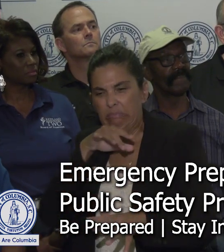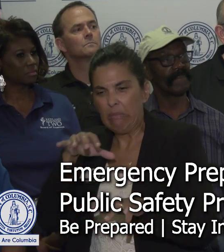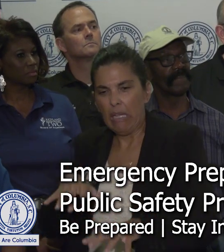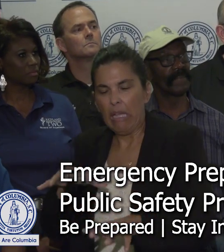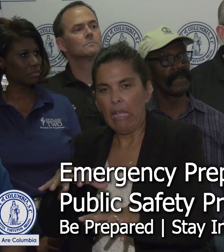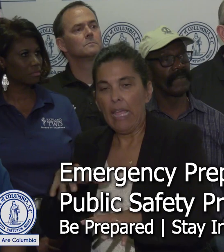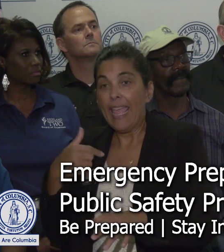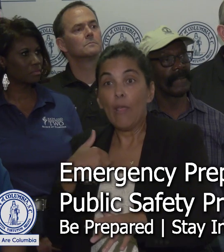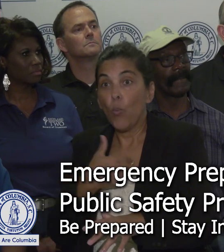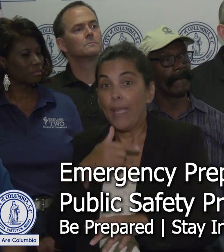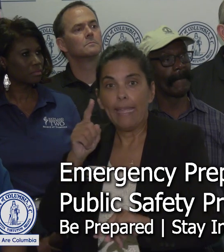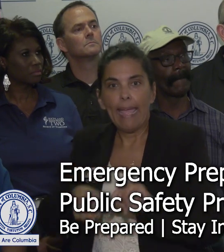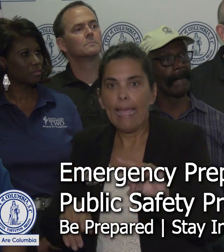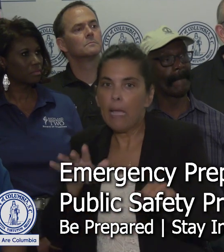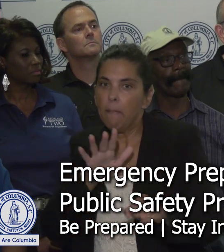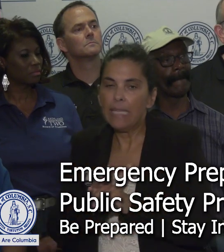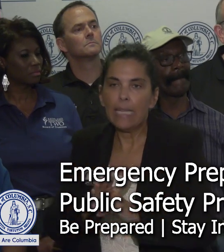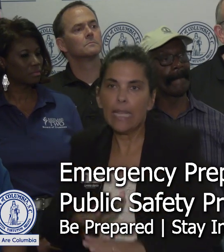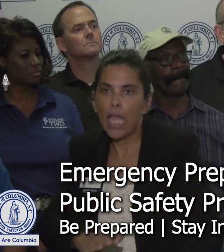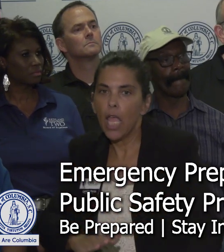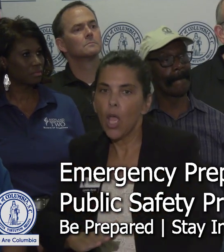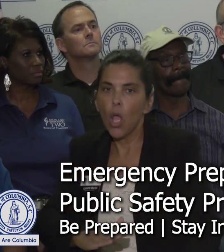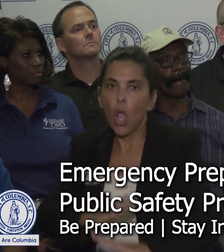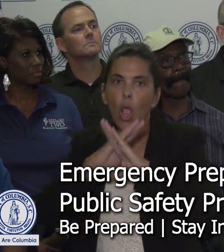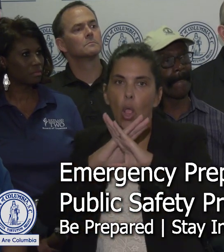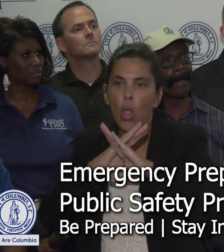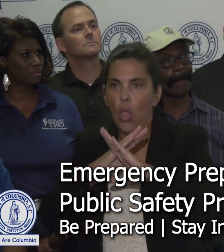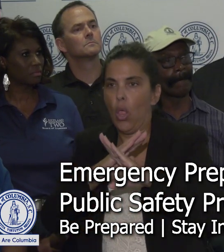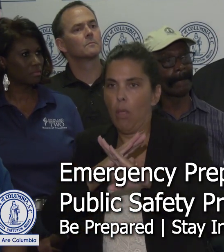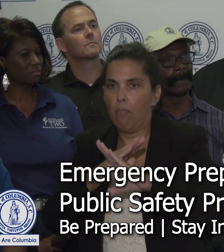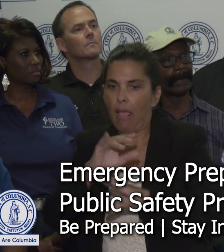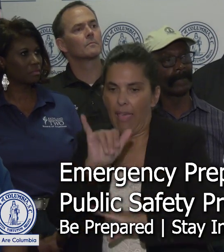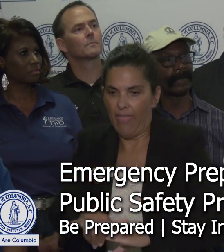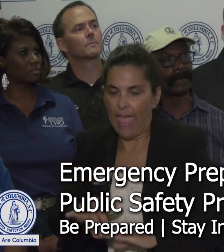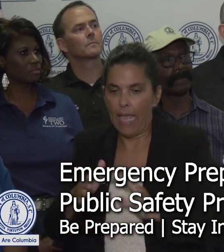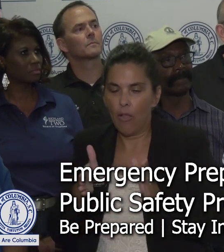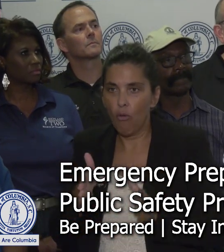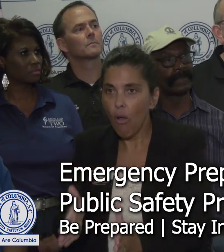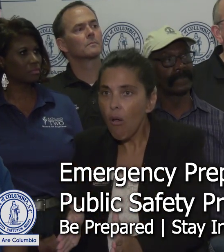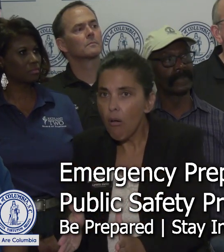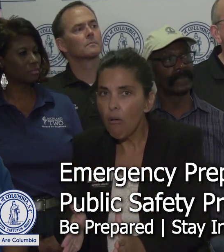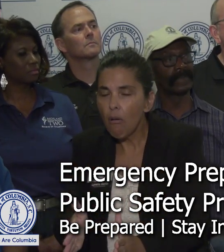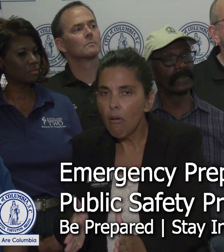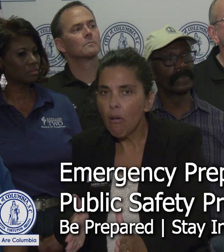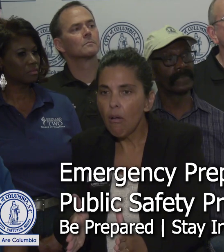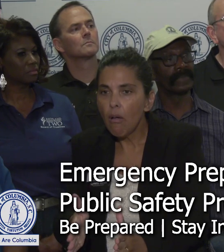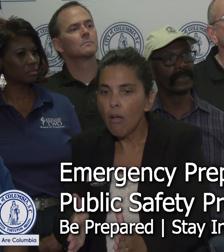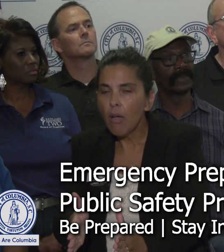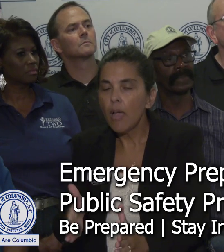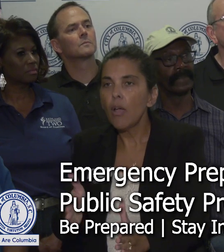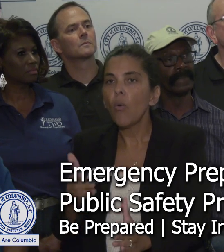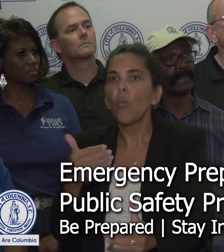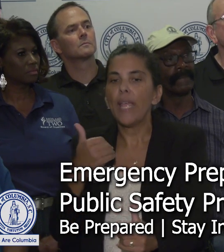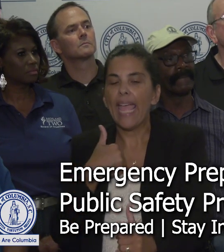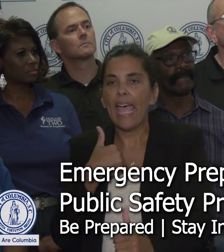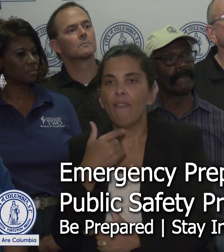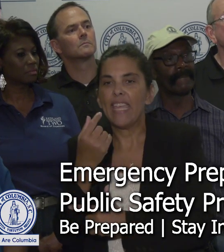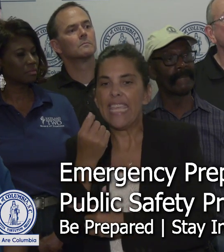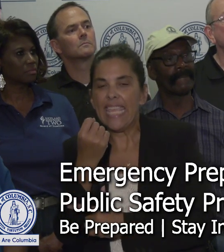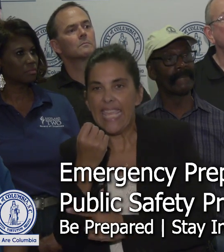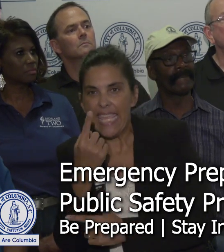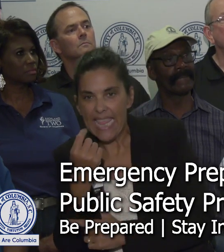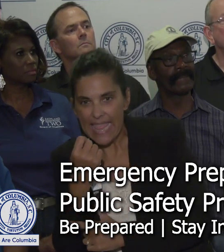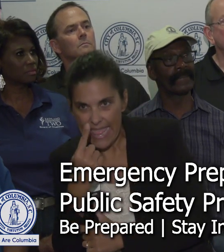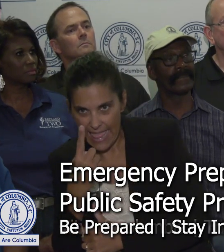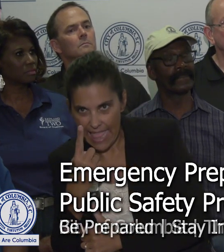kept us from closing completely and choking off the flow coming into the canal. We have 11 of the 12 head gates are